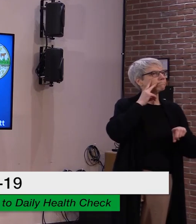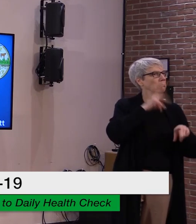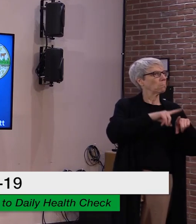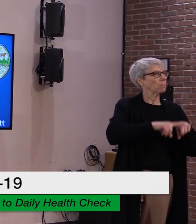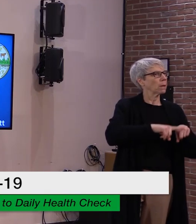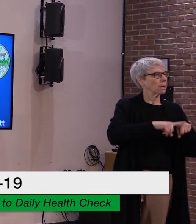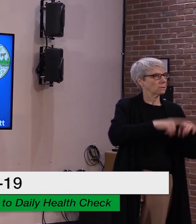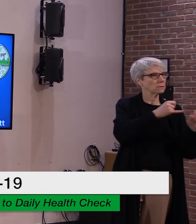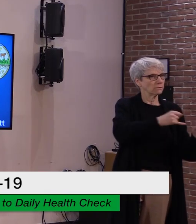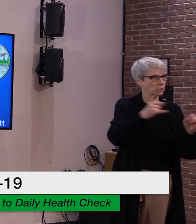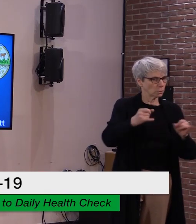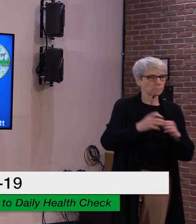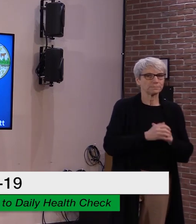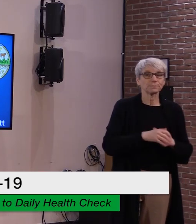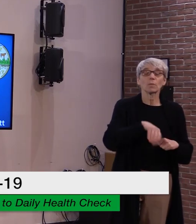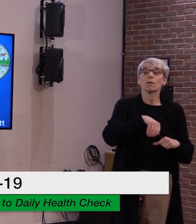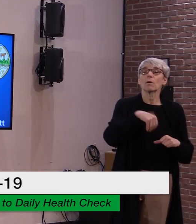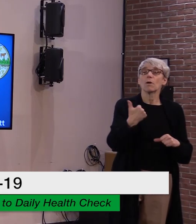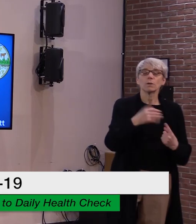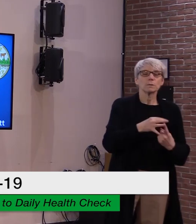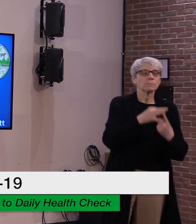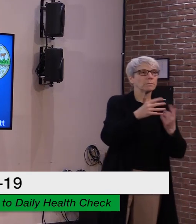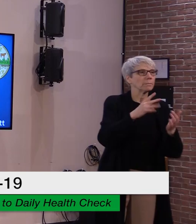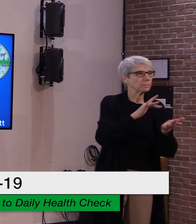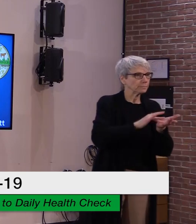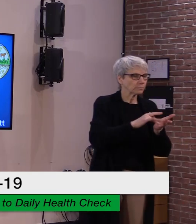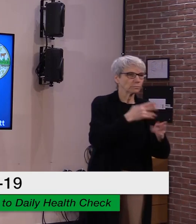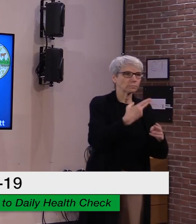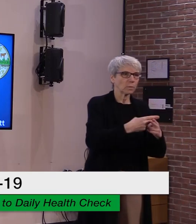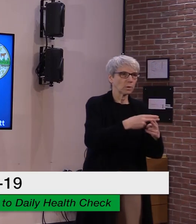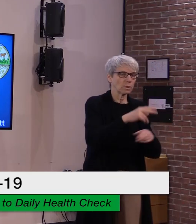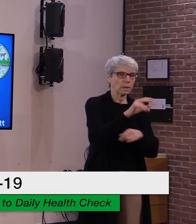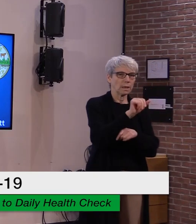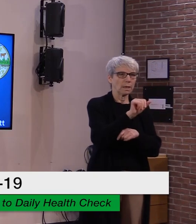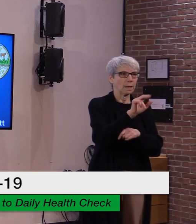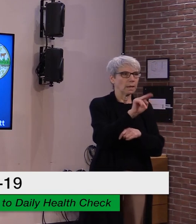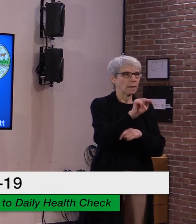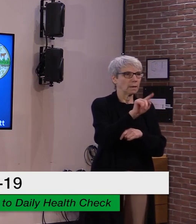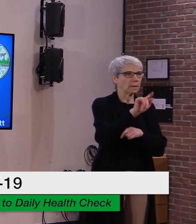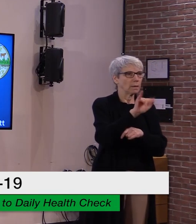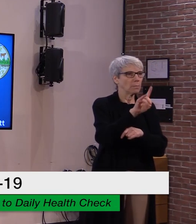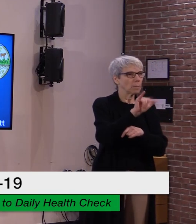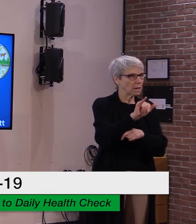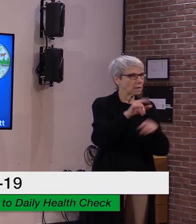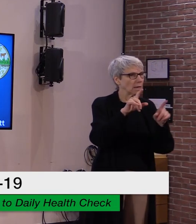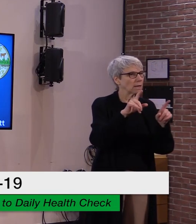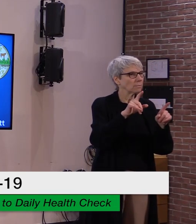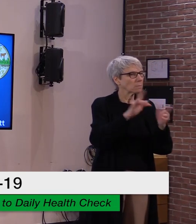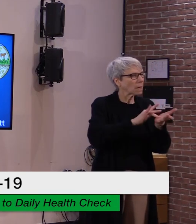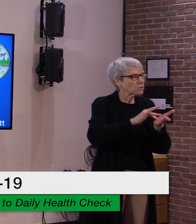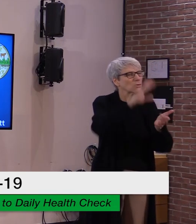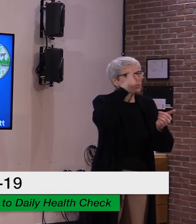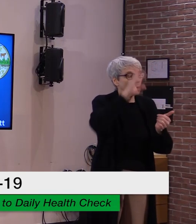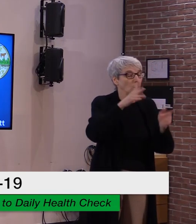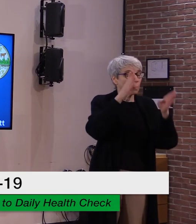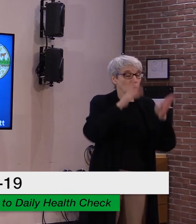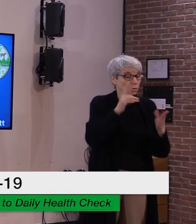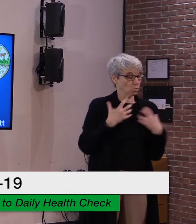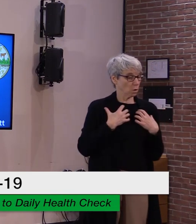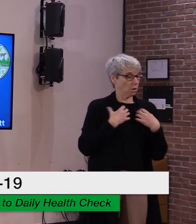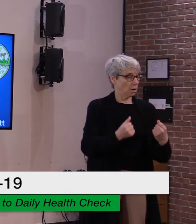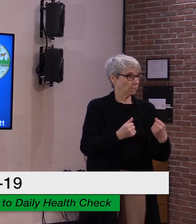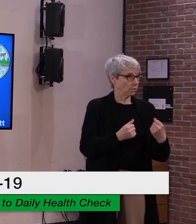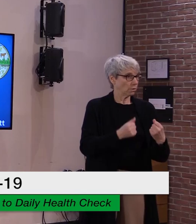and the monoclonal antibody bam lenivum which just received emergency use authorization from the